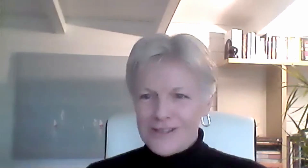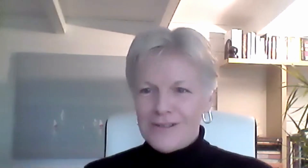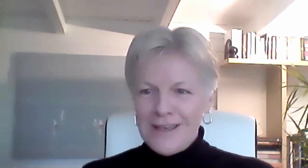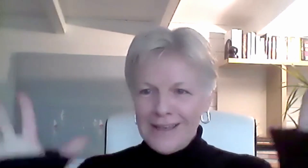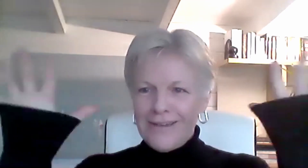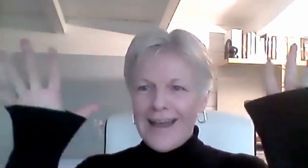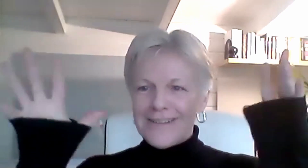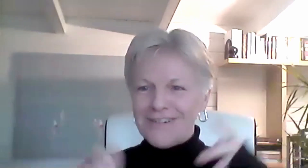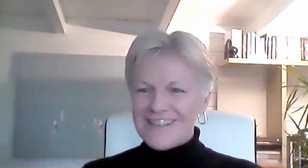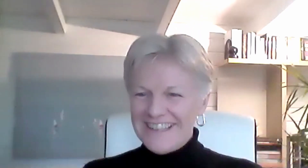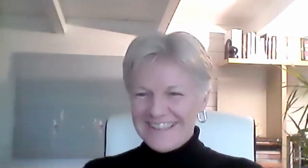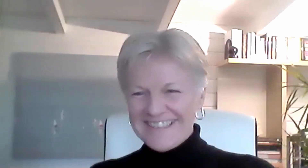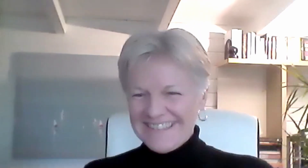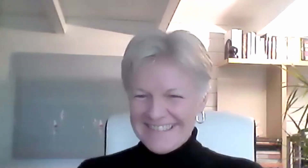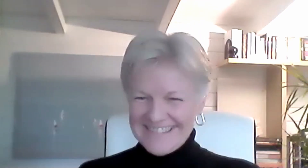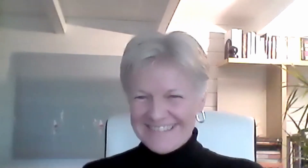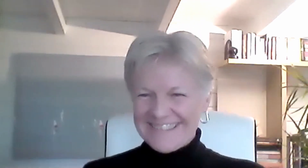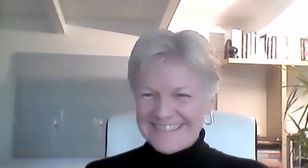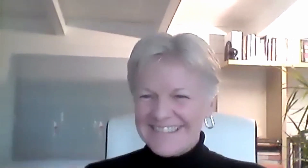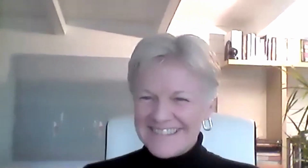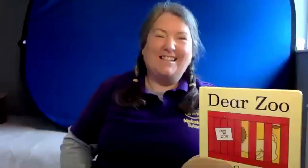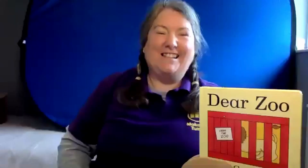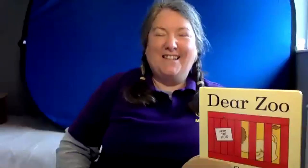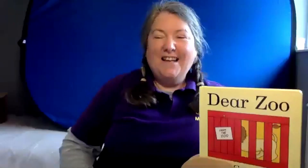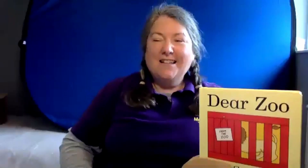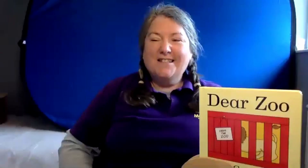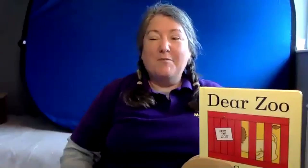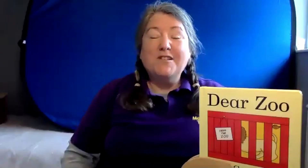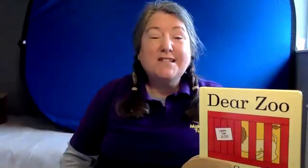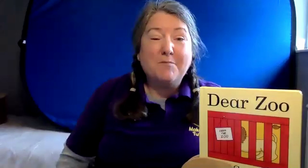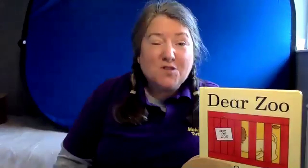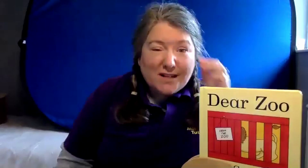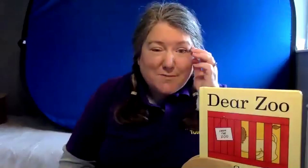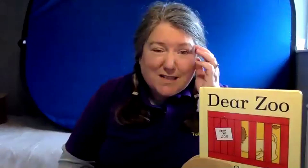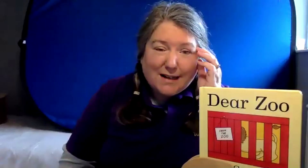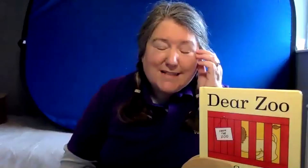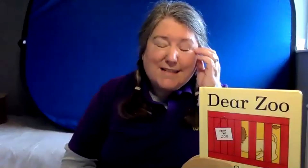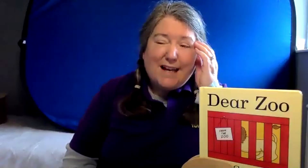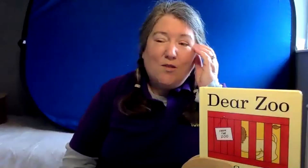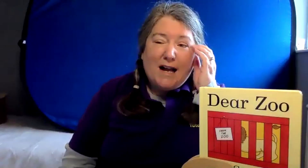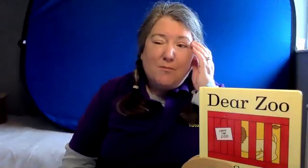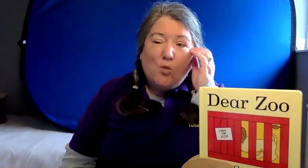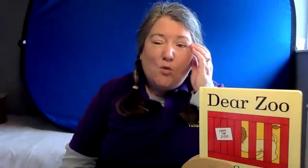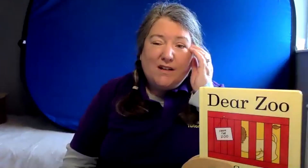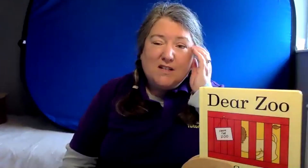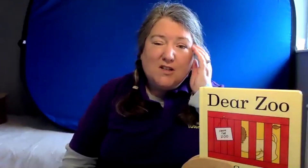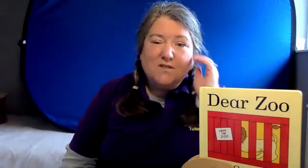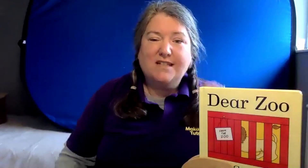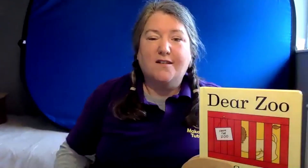so get your hands ready. Absolutely. So I'm going to demonstrate some signs. Now, what we're going to use is our